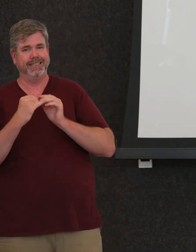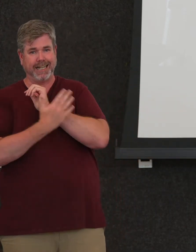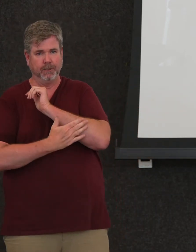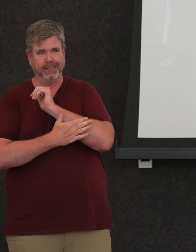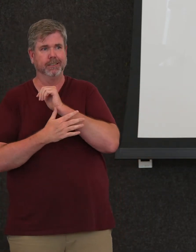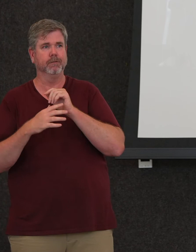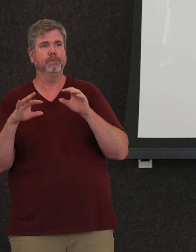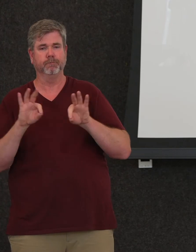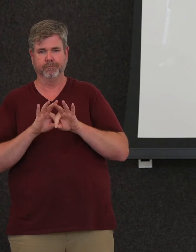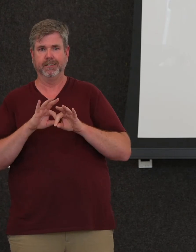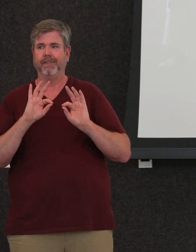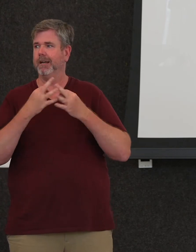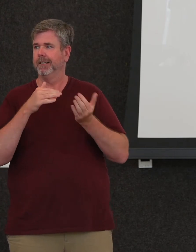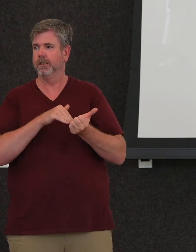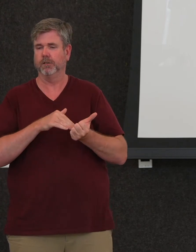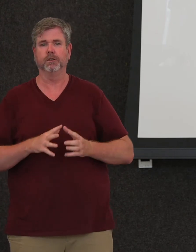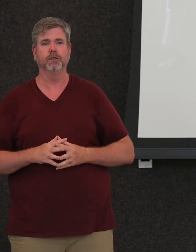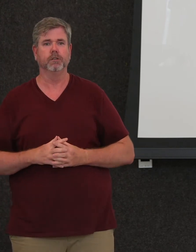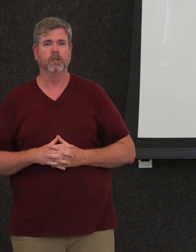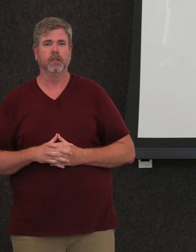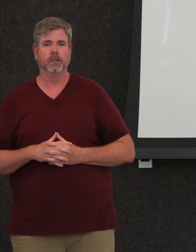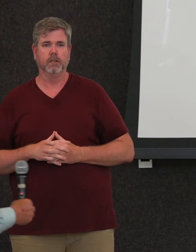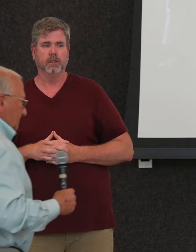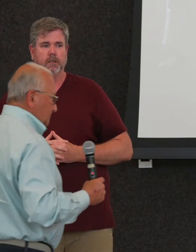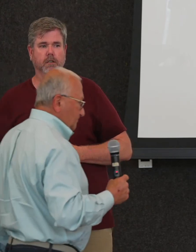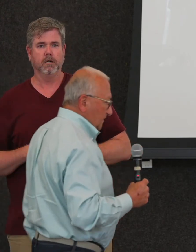I just want to, do I need to get here?